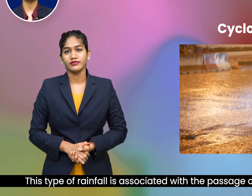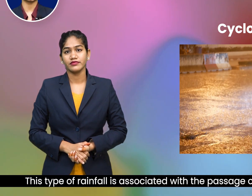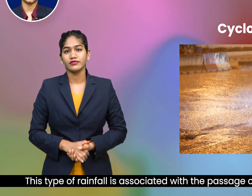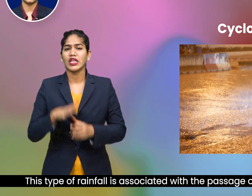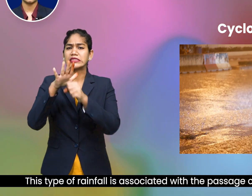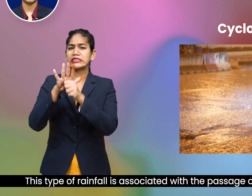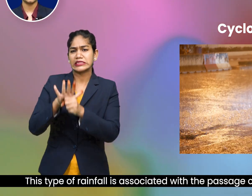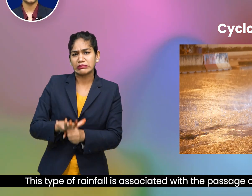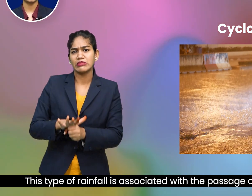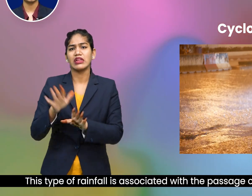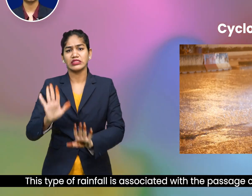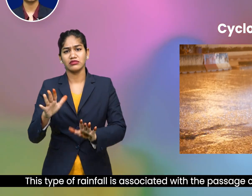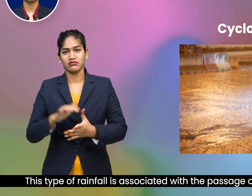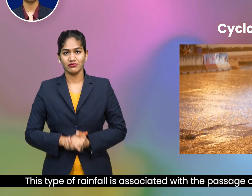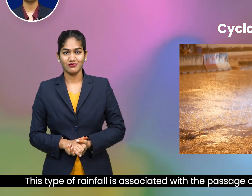a depression.